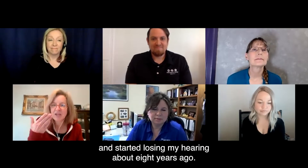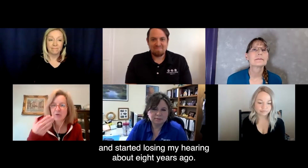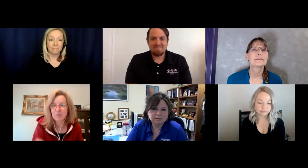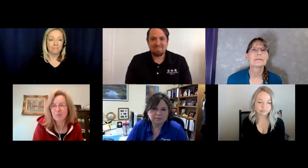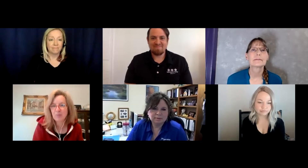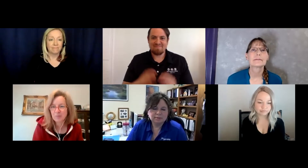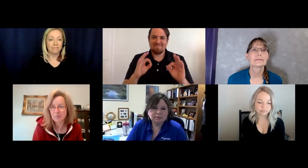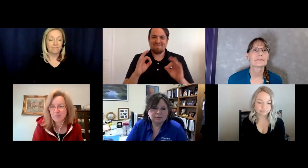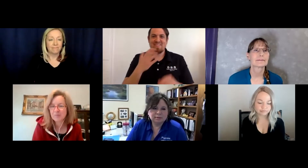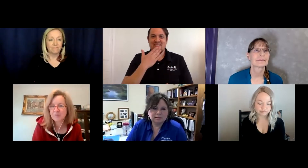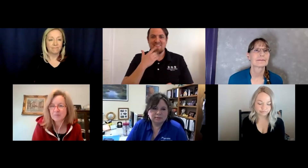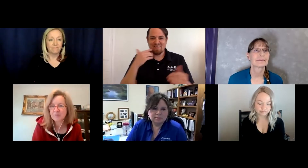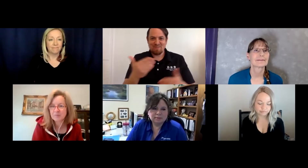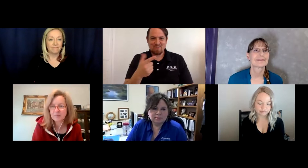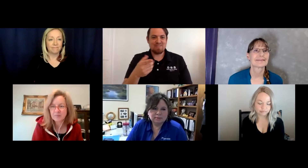Thank you.